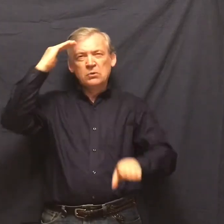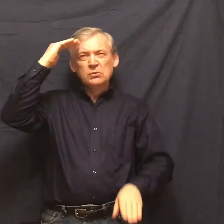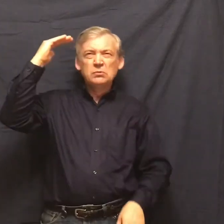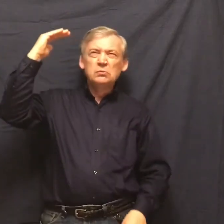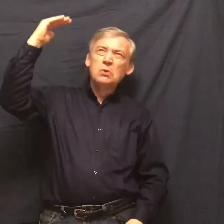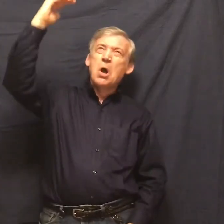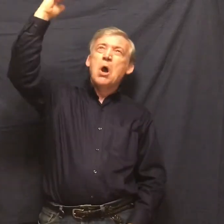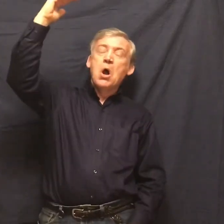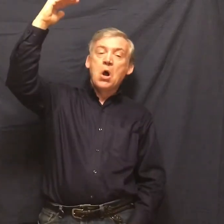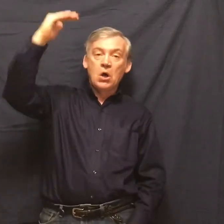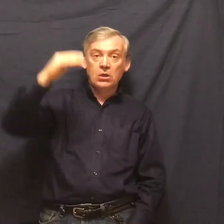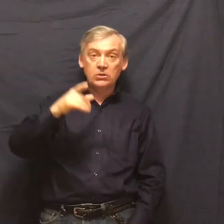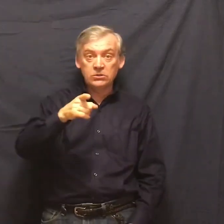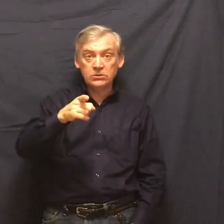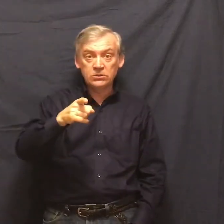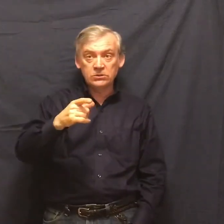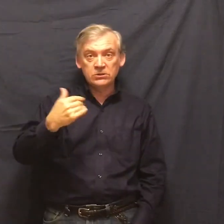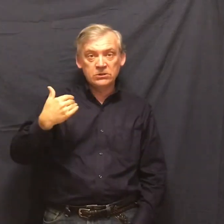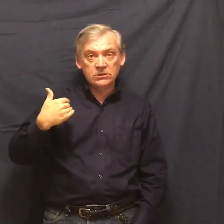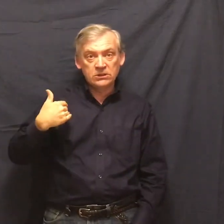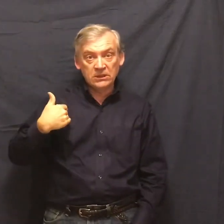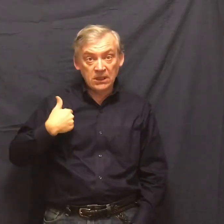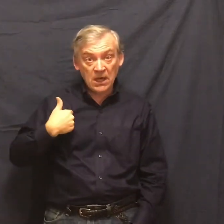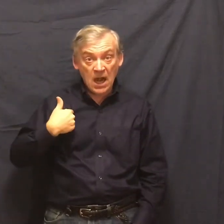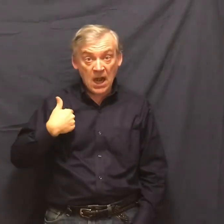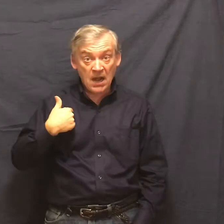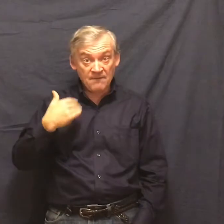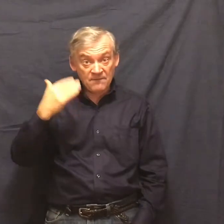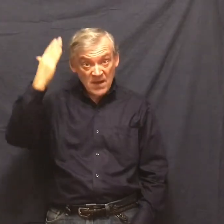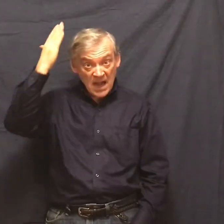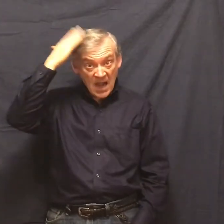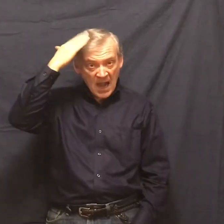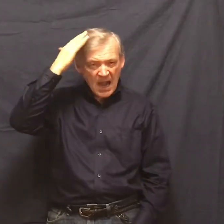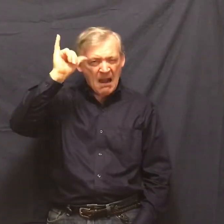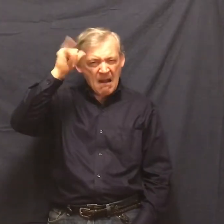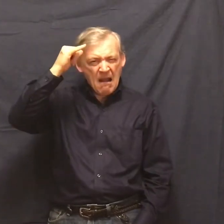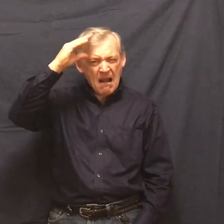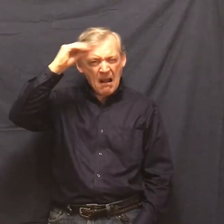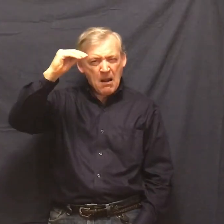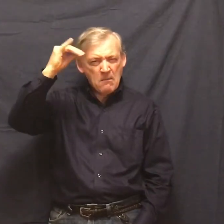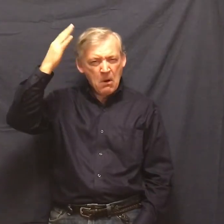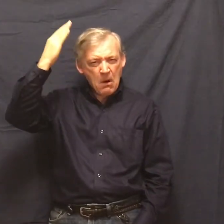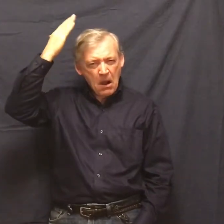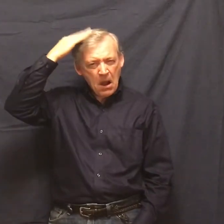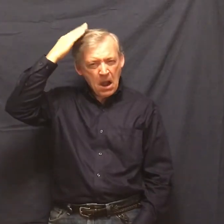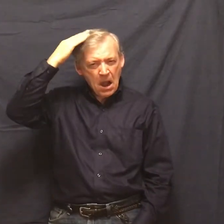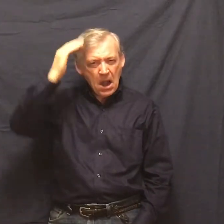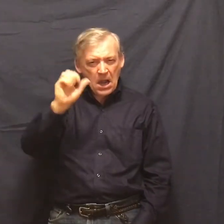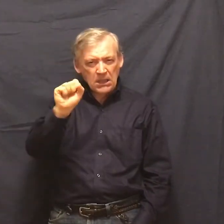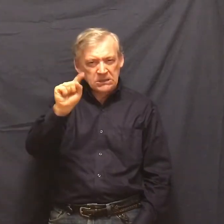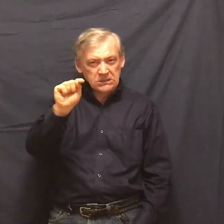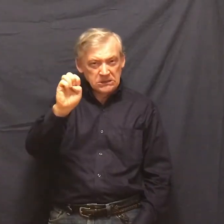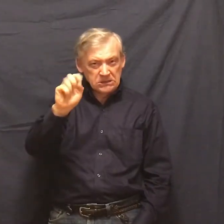He held a crushed Stetson hat under his arm while he combed his long, black, damp hair straight back.